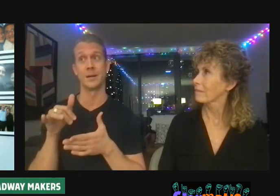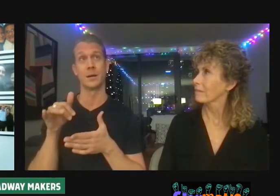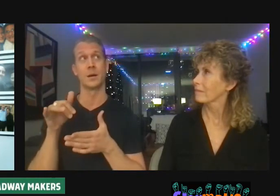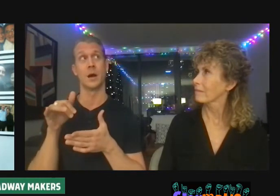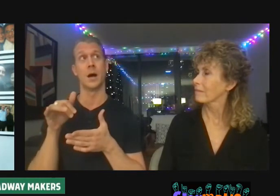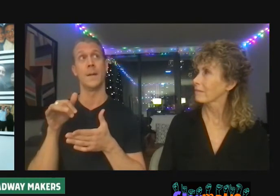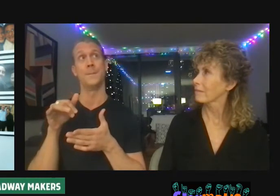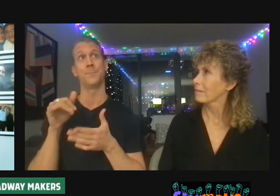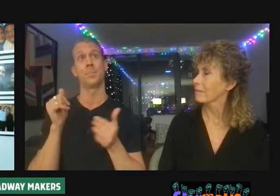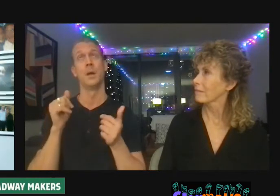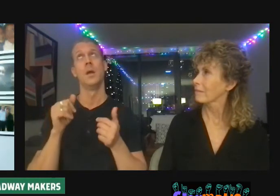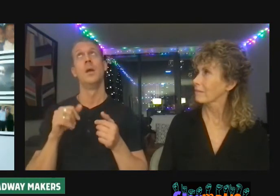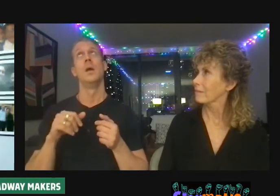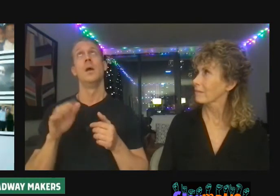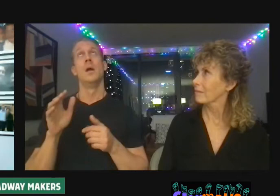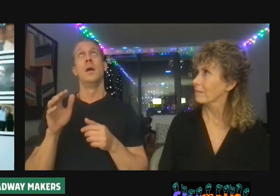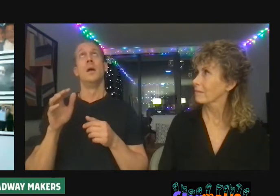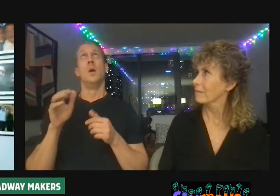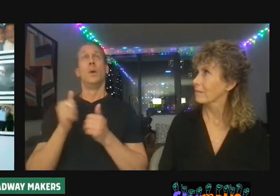that